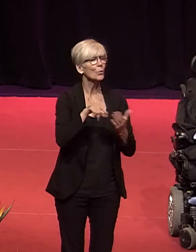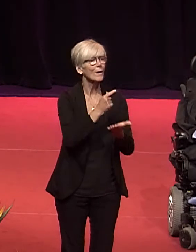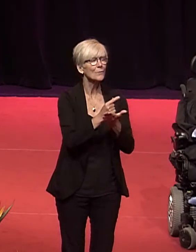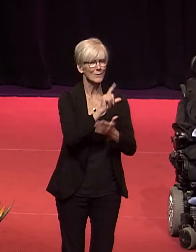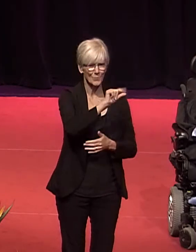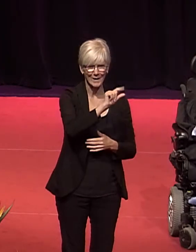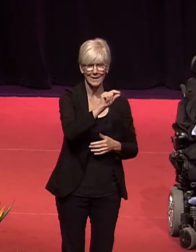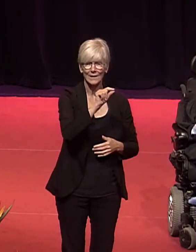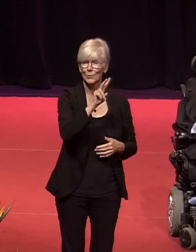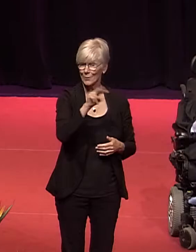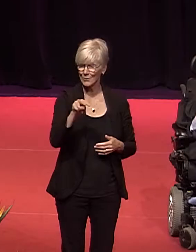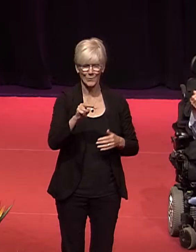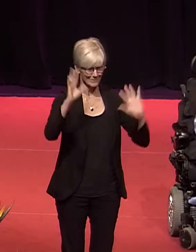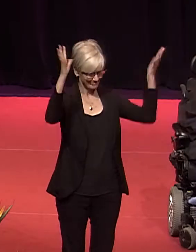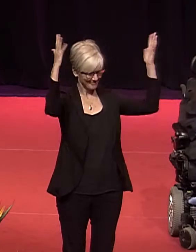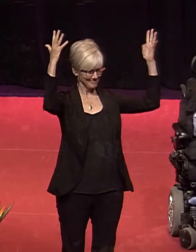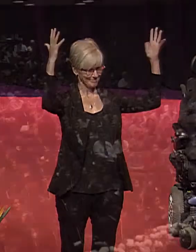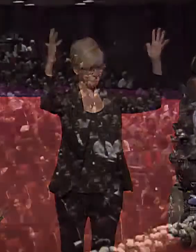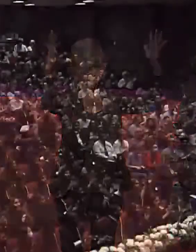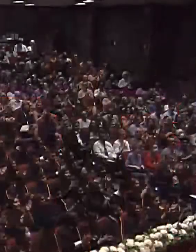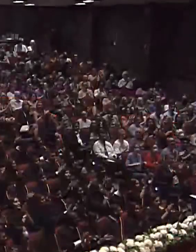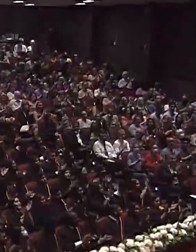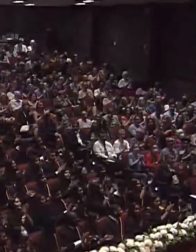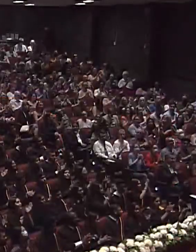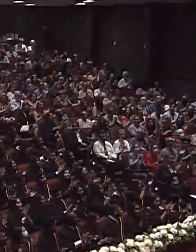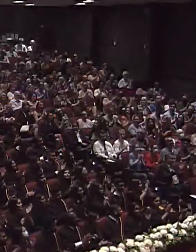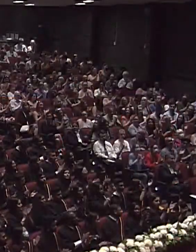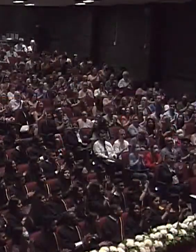of 2022.